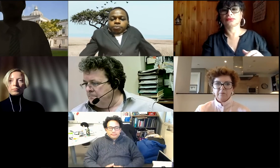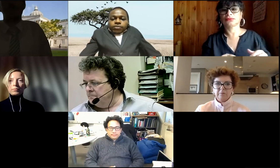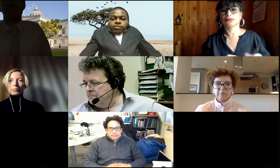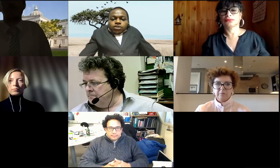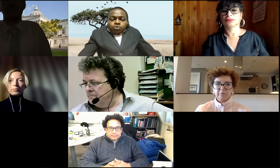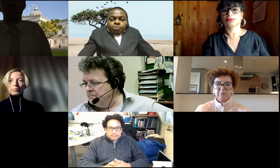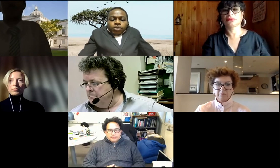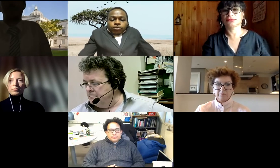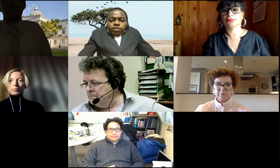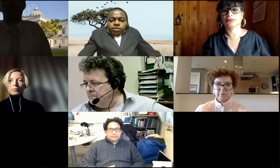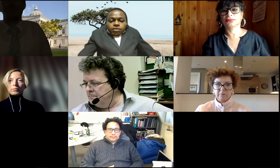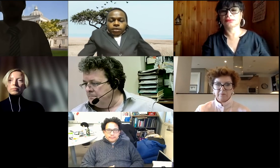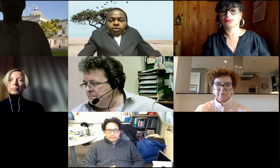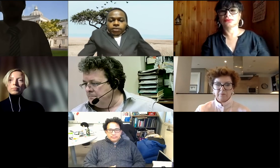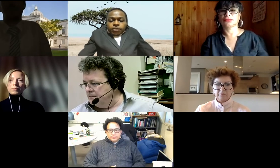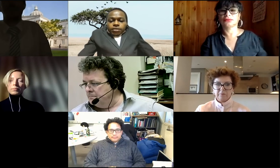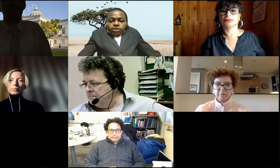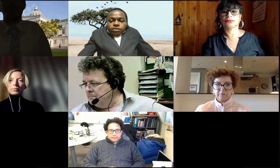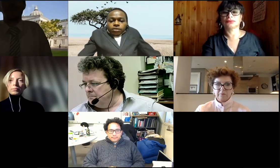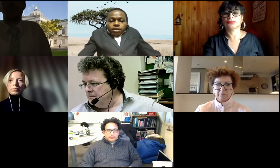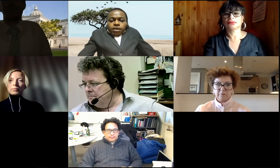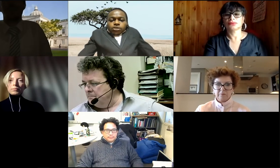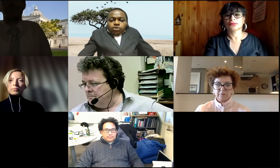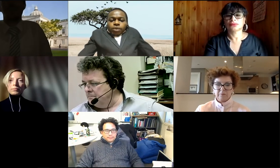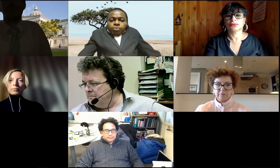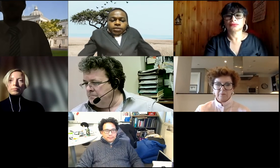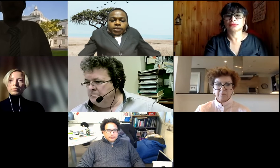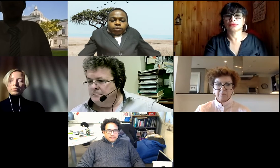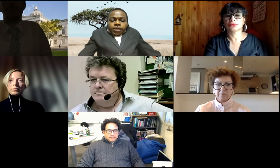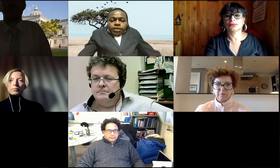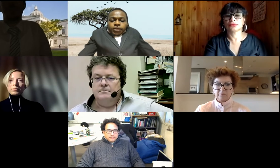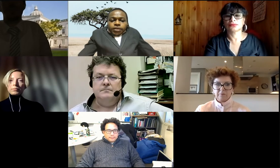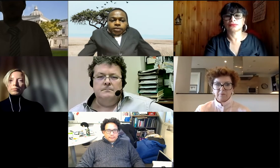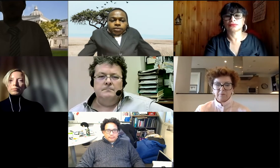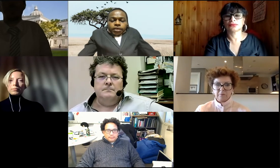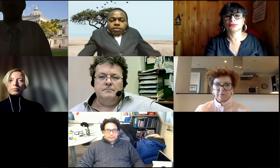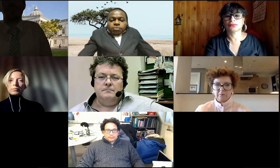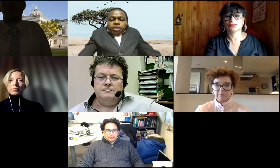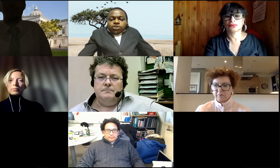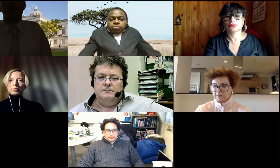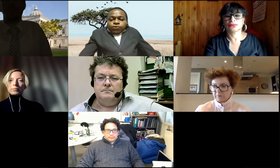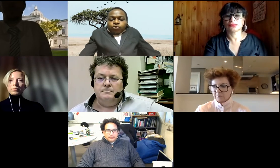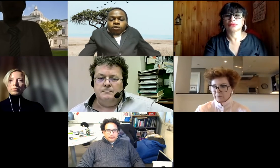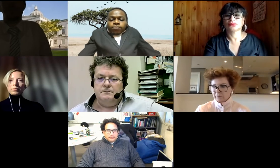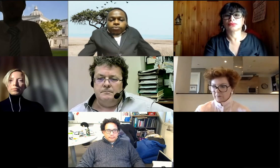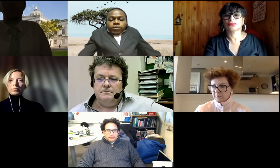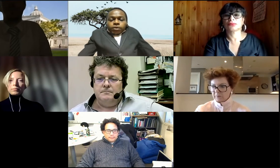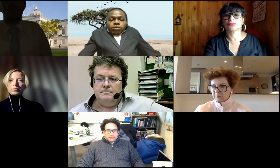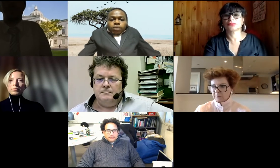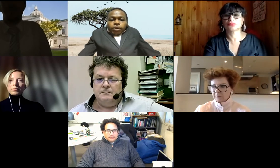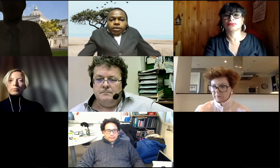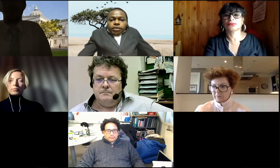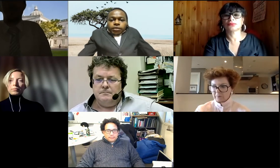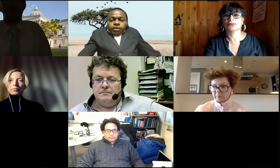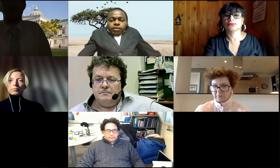Really privileged to be part of this great discussion. So I'm based in Nairobi, Kenya, and as Kathy mentioned before, you know,